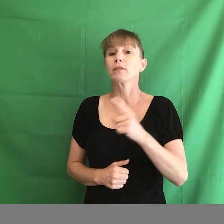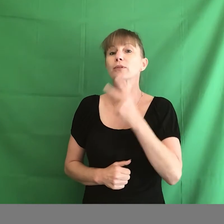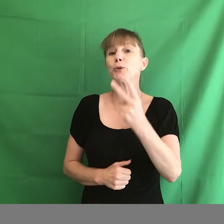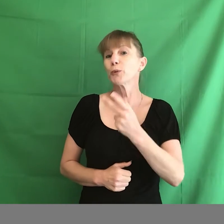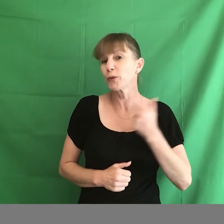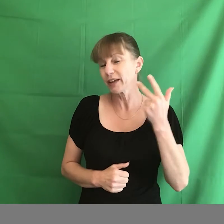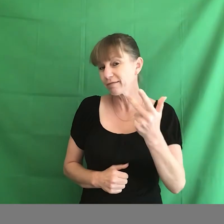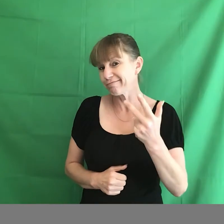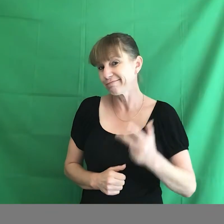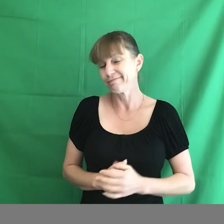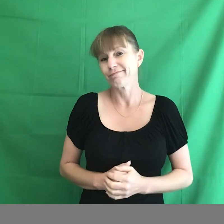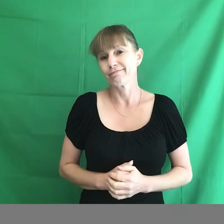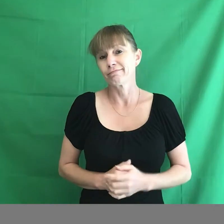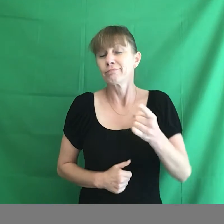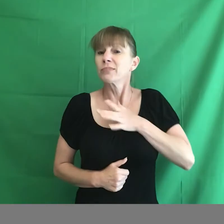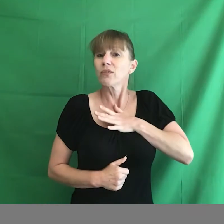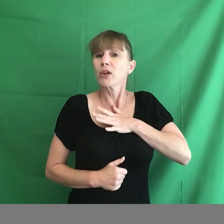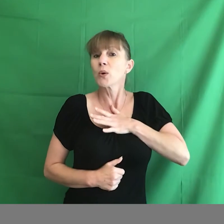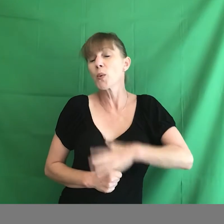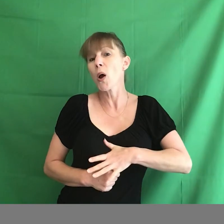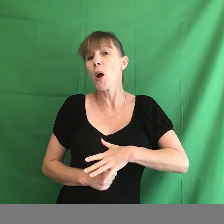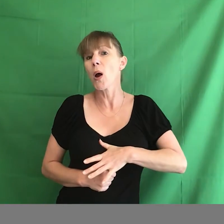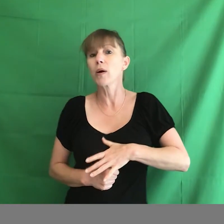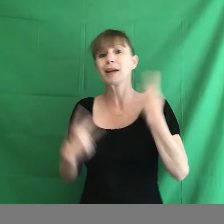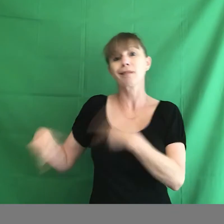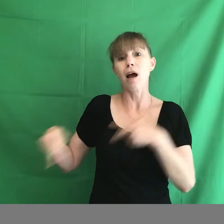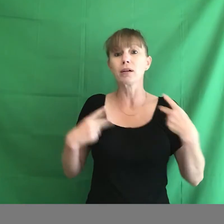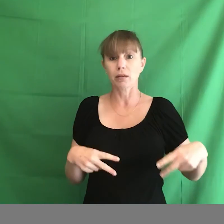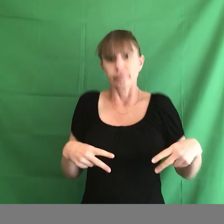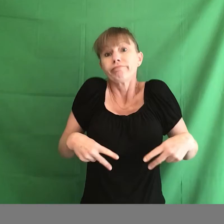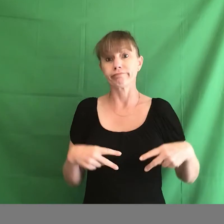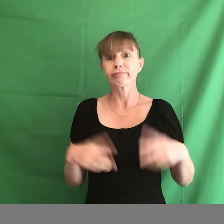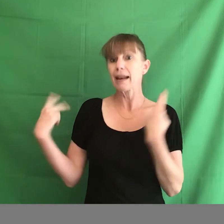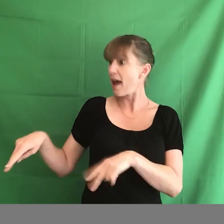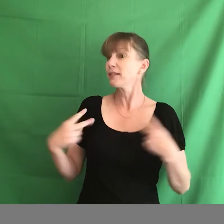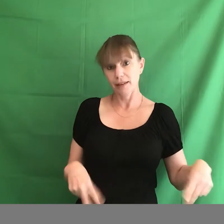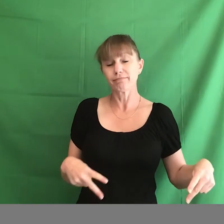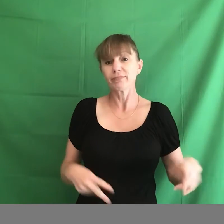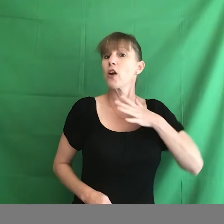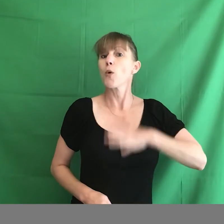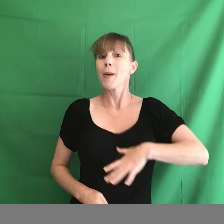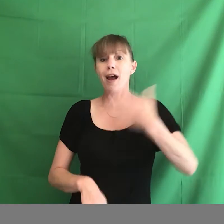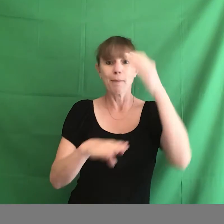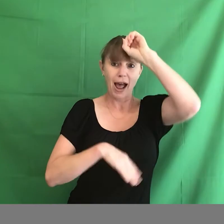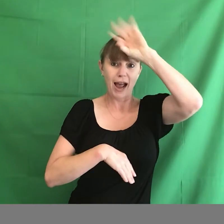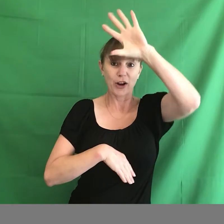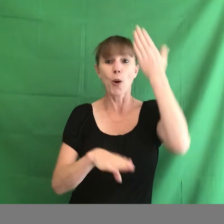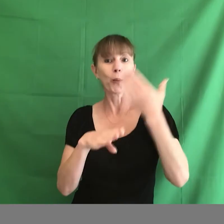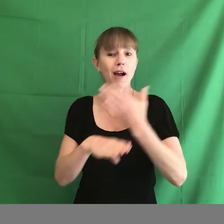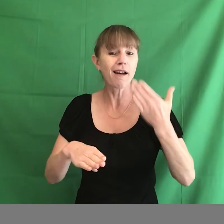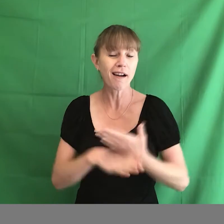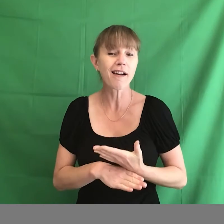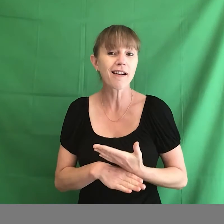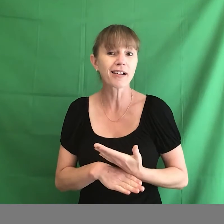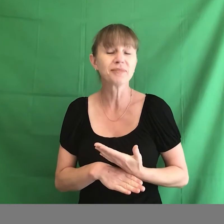1, 2, 3. If you want to be a dancer, dance. If you want to be a